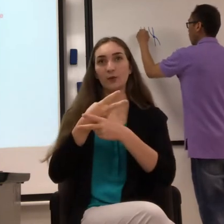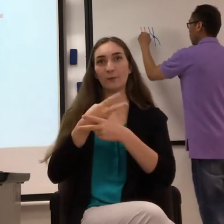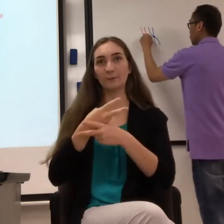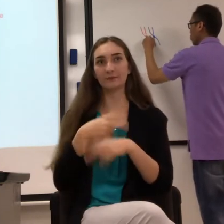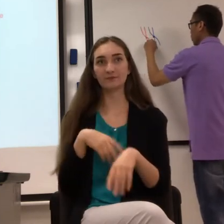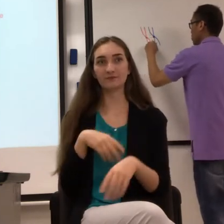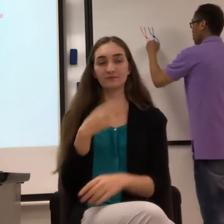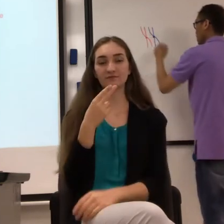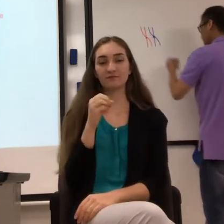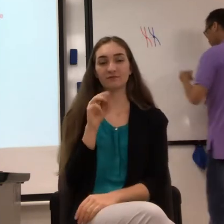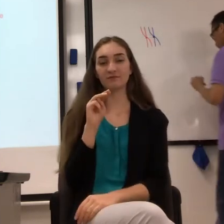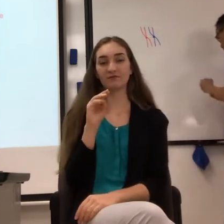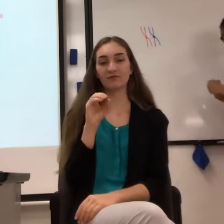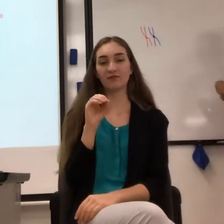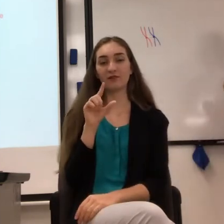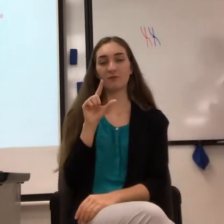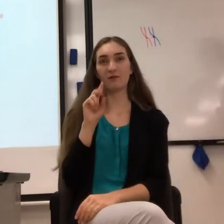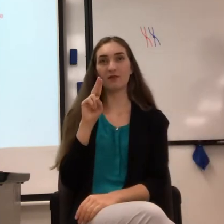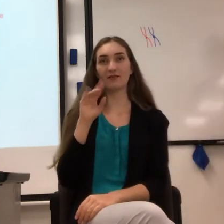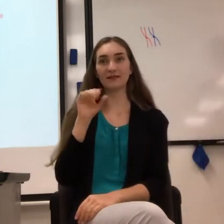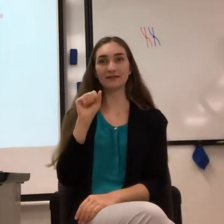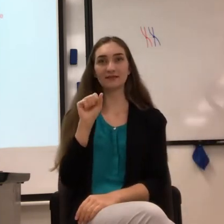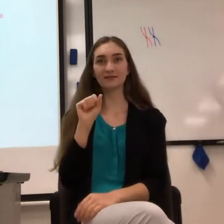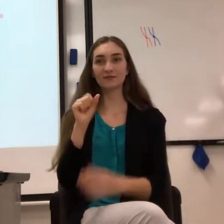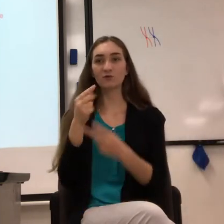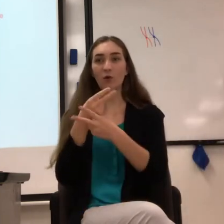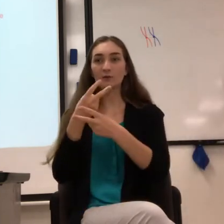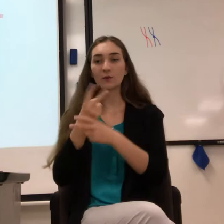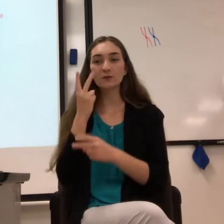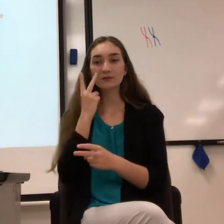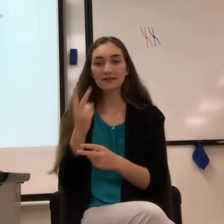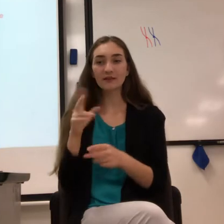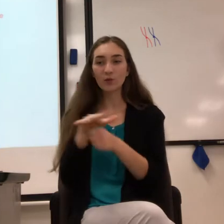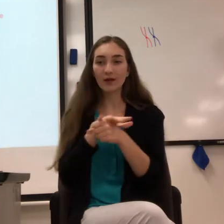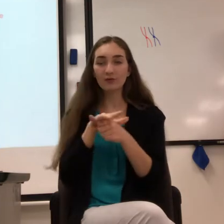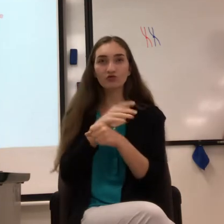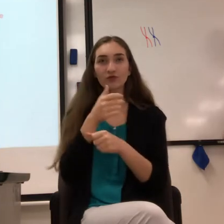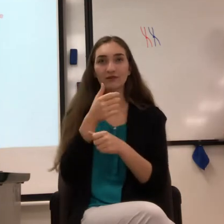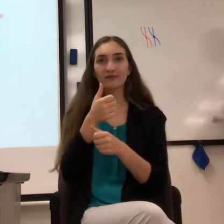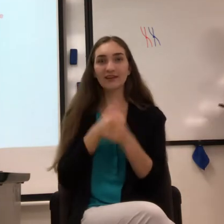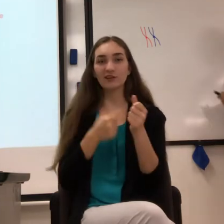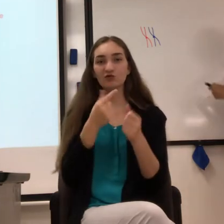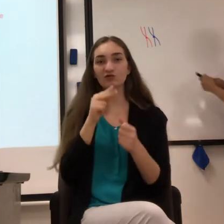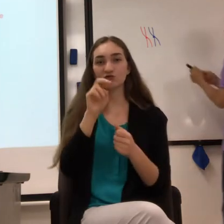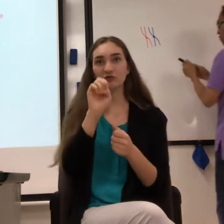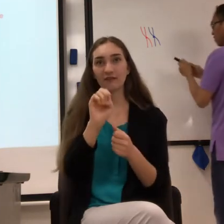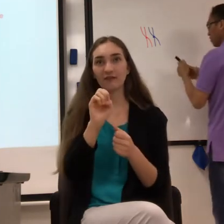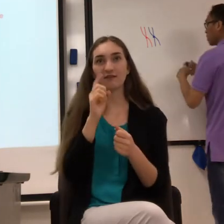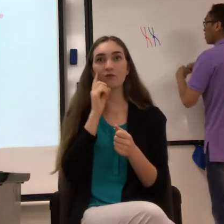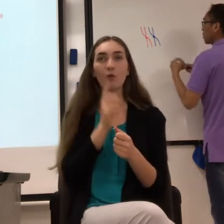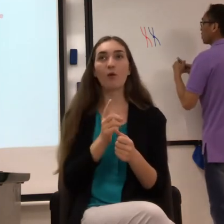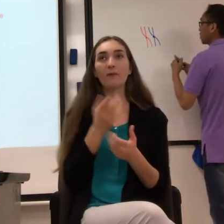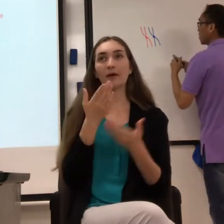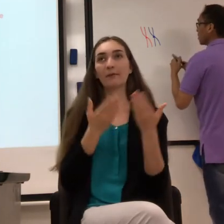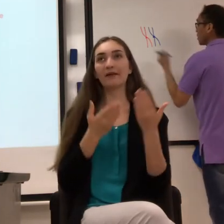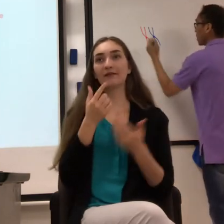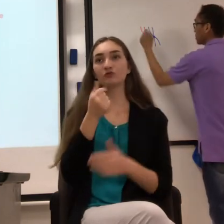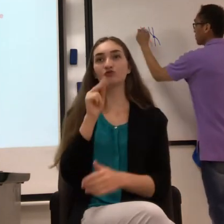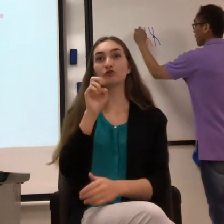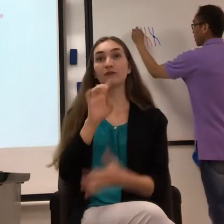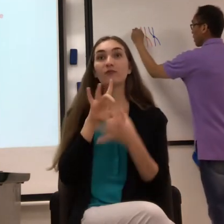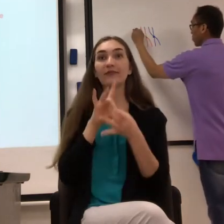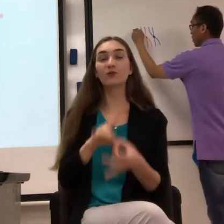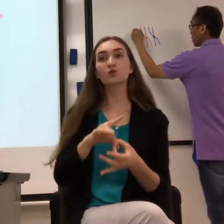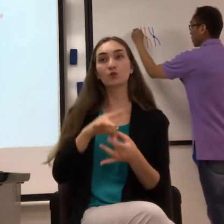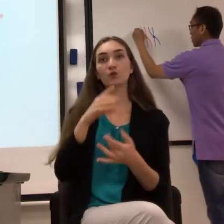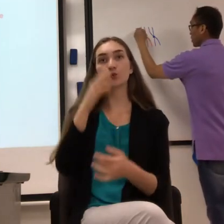what are homologous chromosomes? It's like if you look at the locations of the genes, say for example, I don't know, hair color. I'm